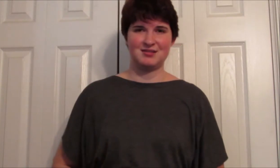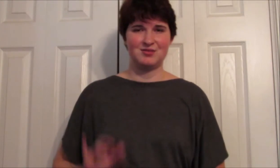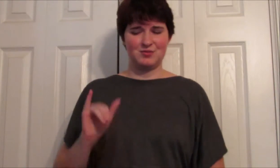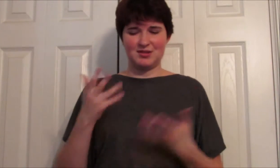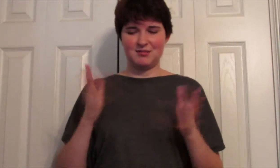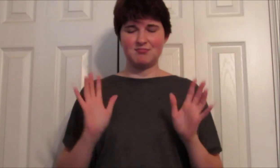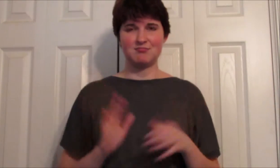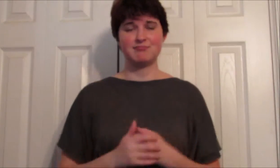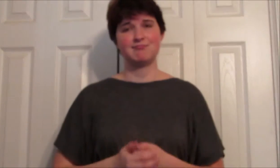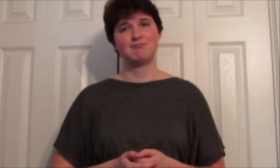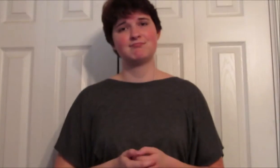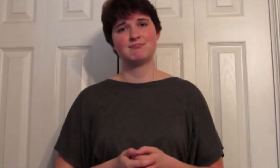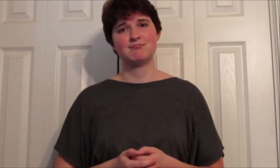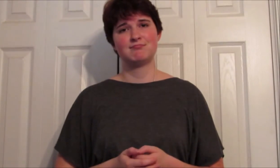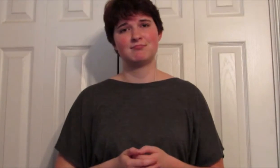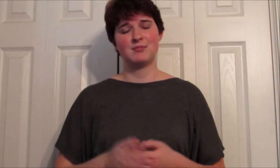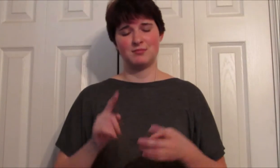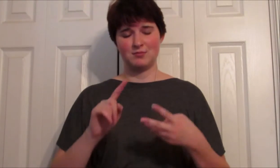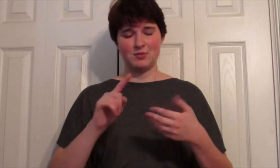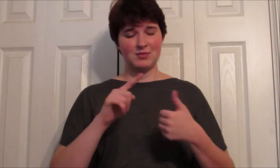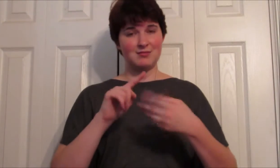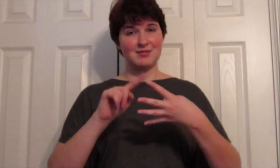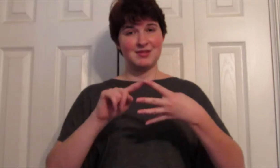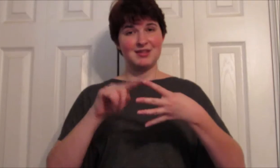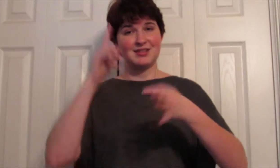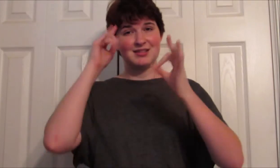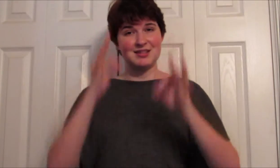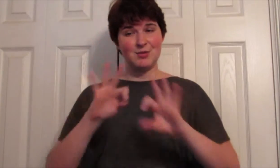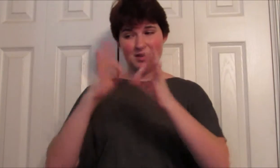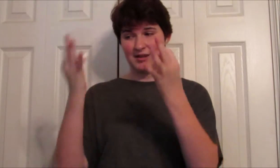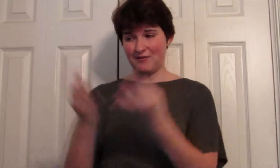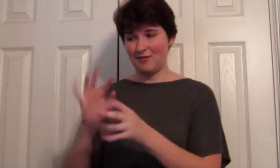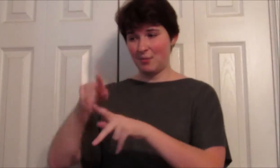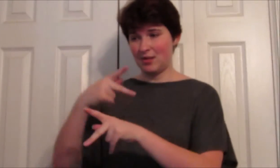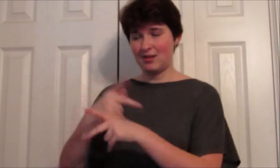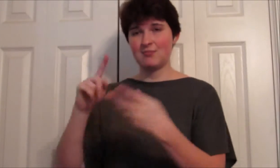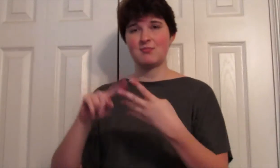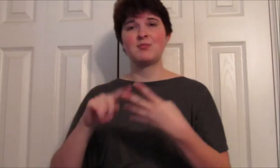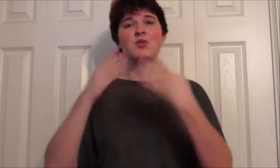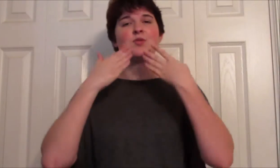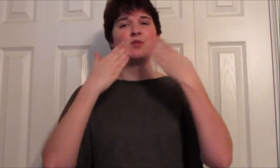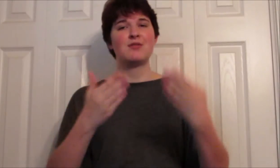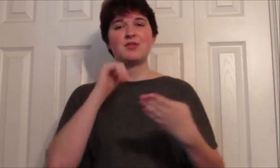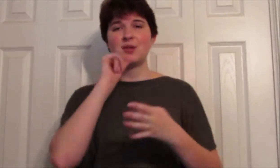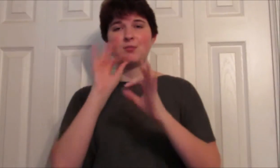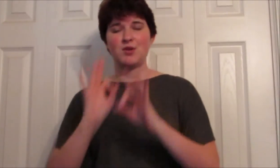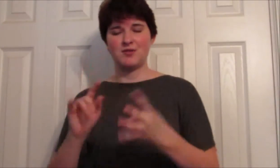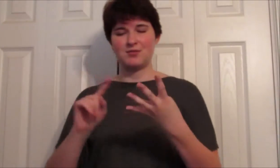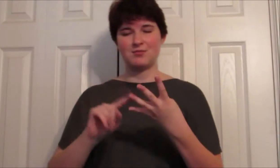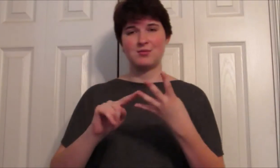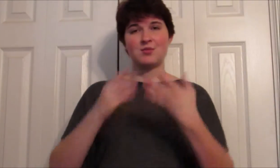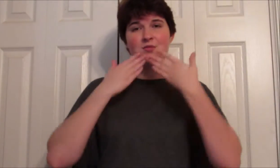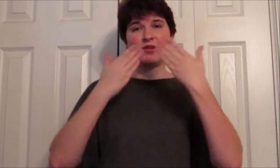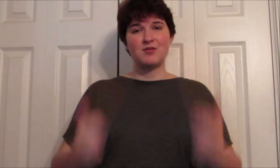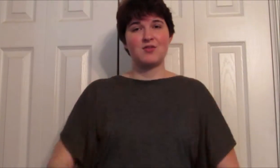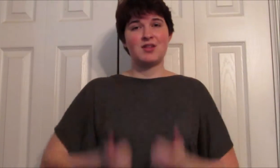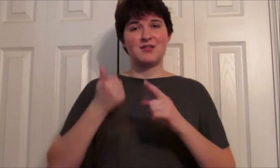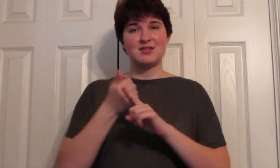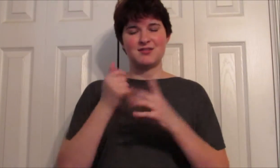it. Choose what kind of family you're going to be. Be grateful for the imperfect. Be grateful for life itself. Be grateful